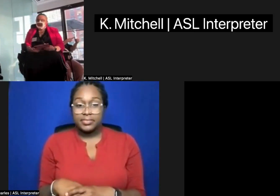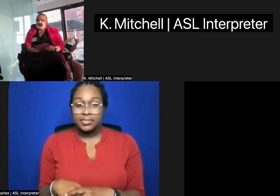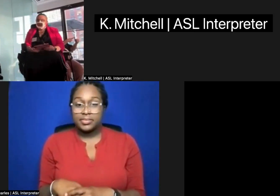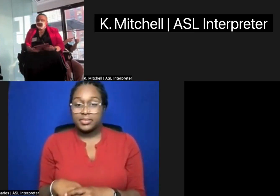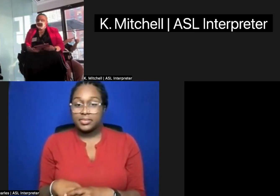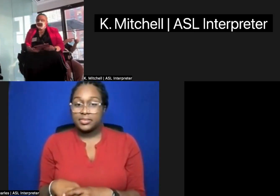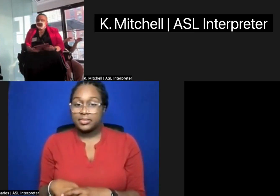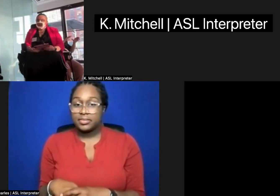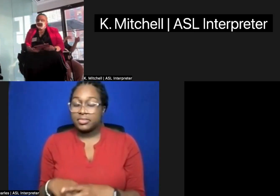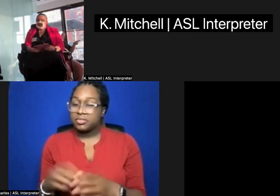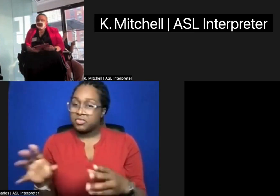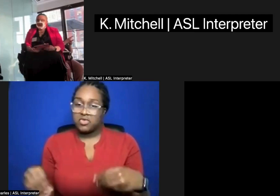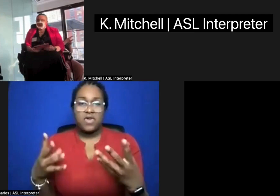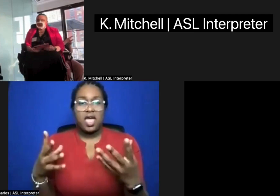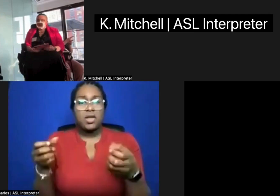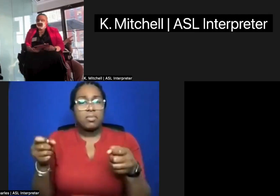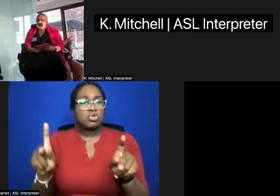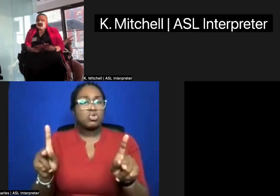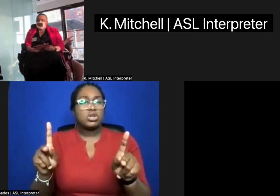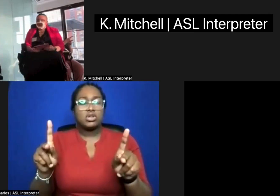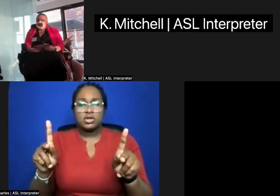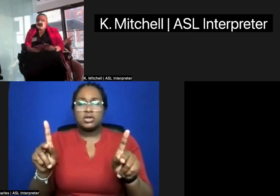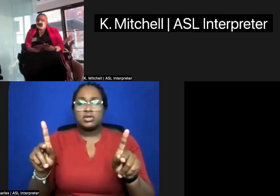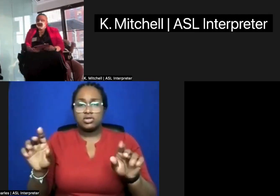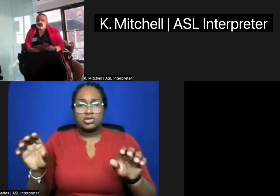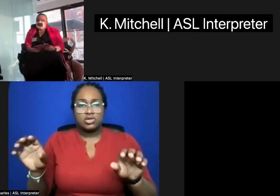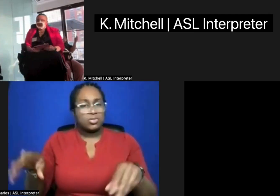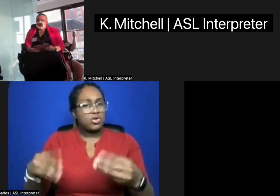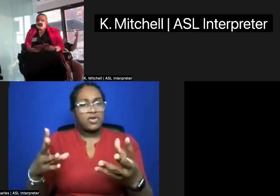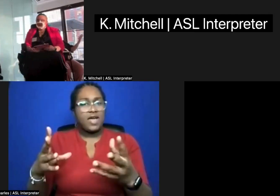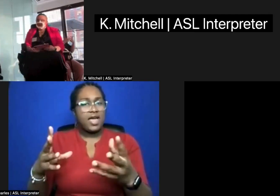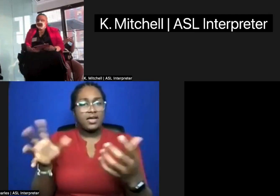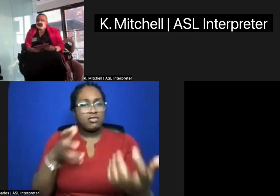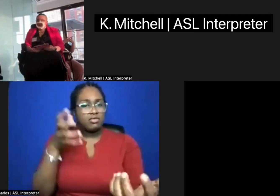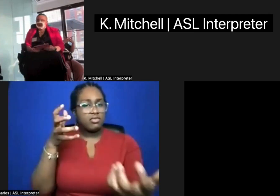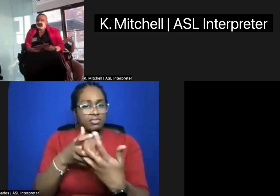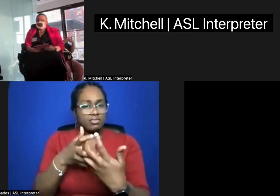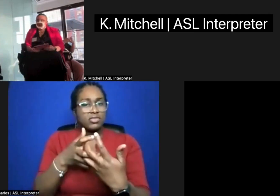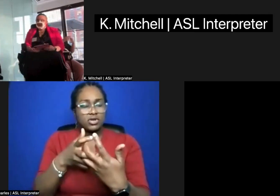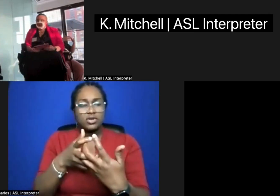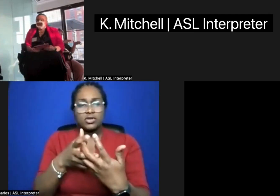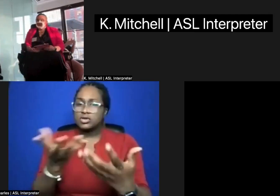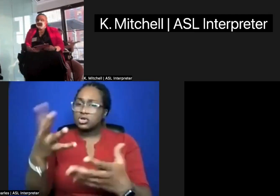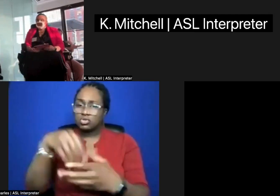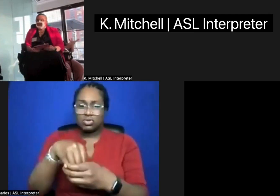to do the right thing, to provide an accommodation, to be inclusive.